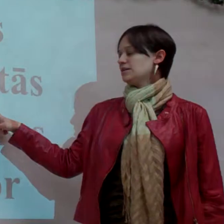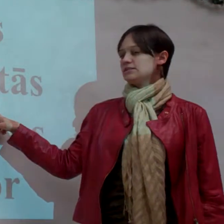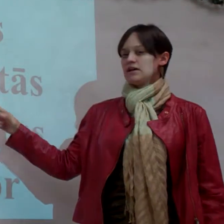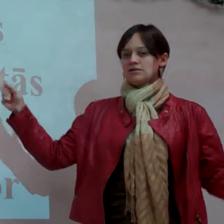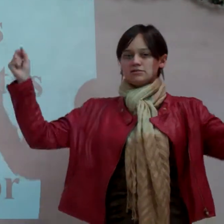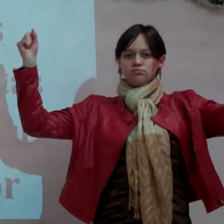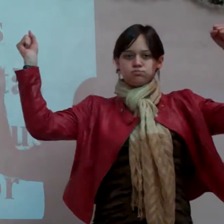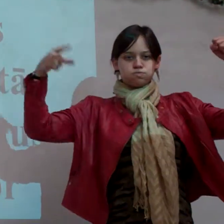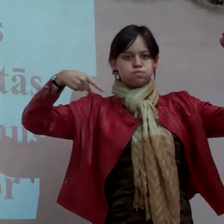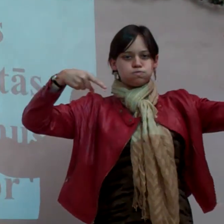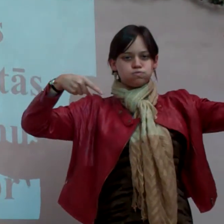Tempestas.